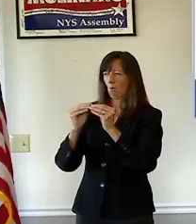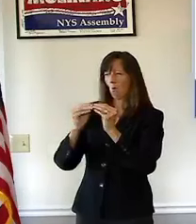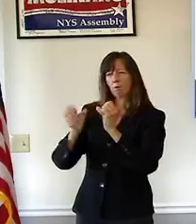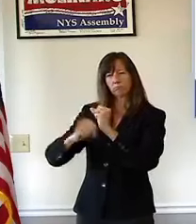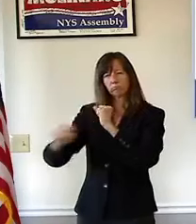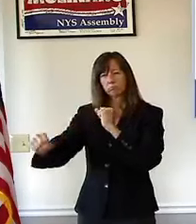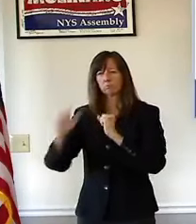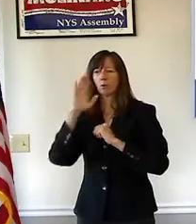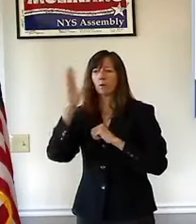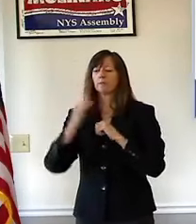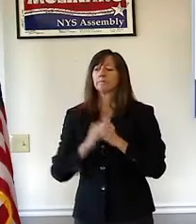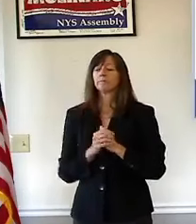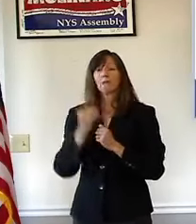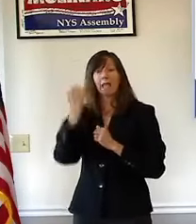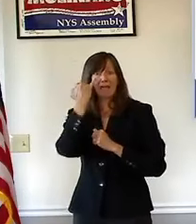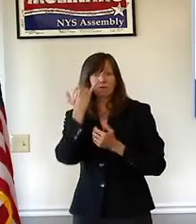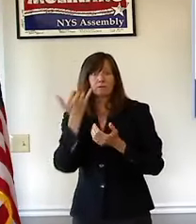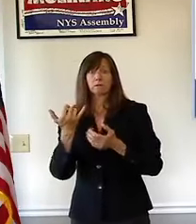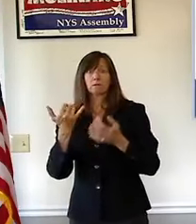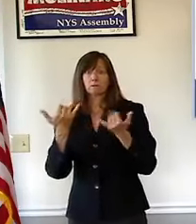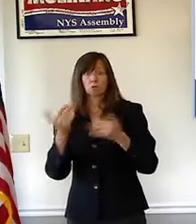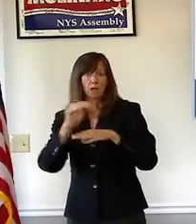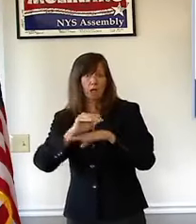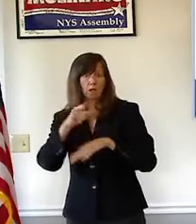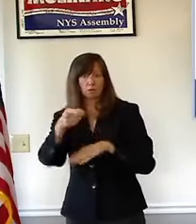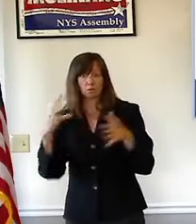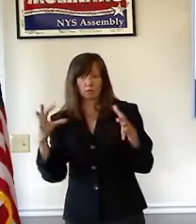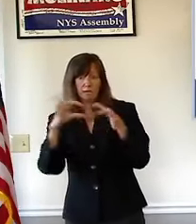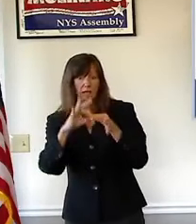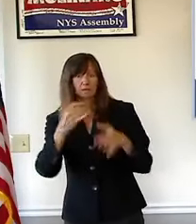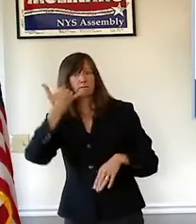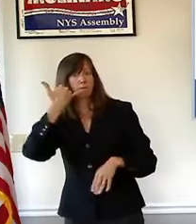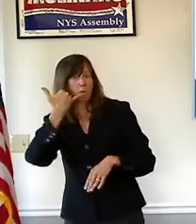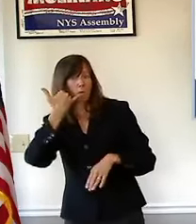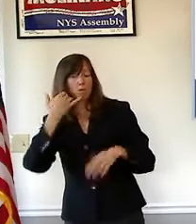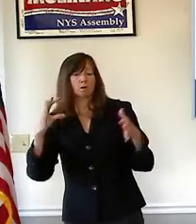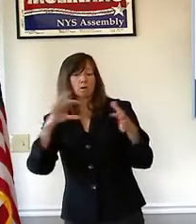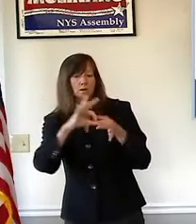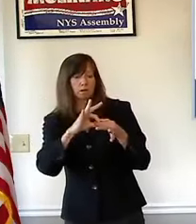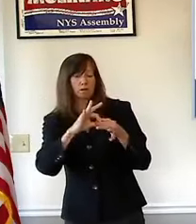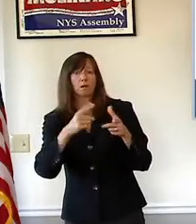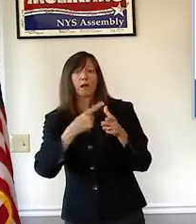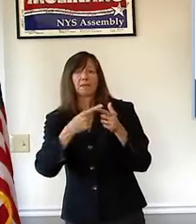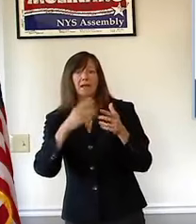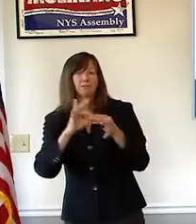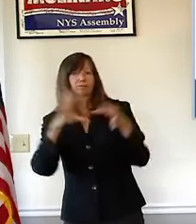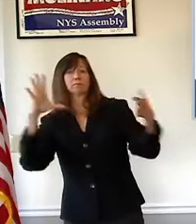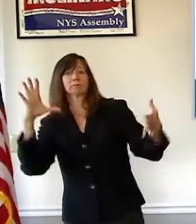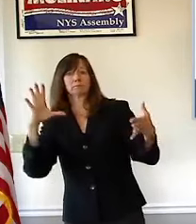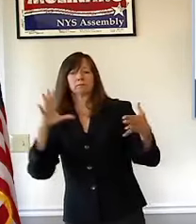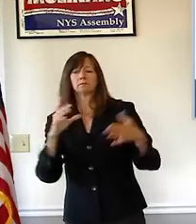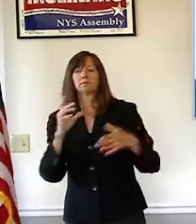tonight, if you are on the telephone, you simply need to dial again,